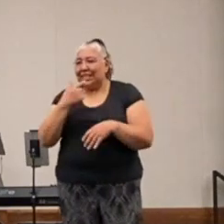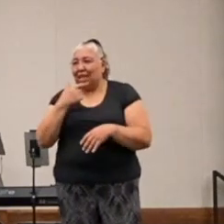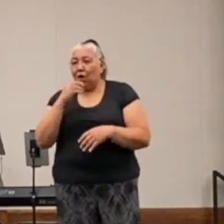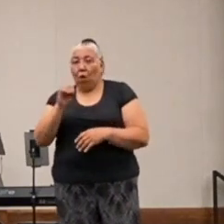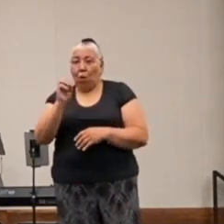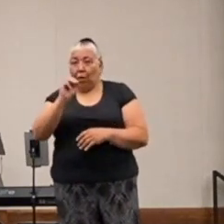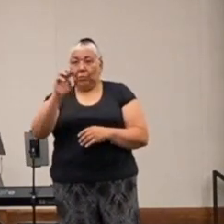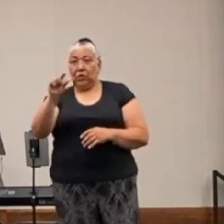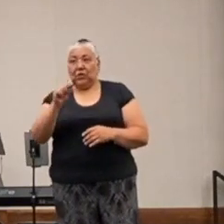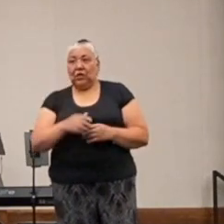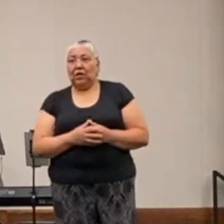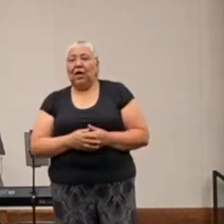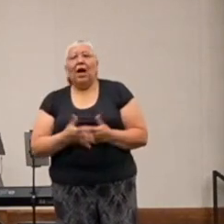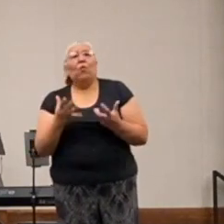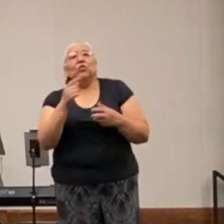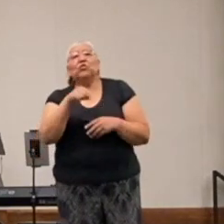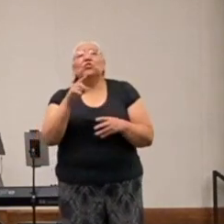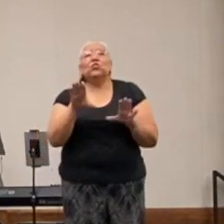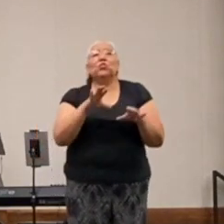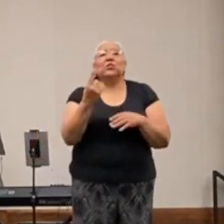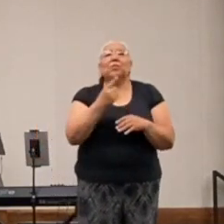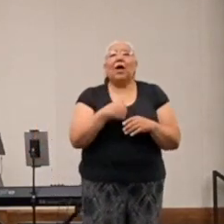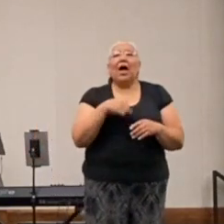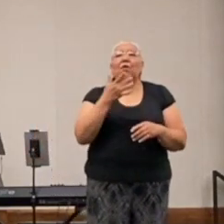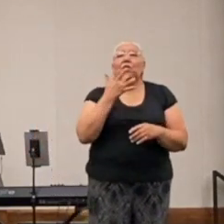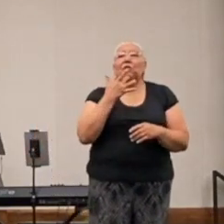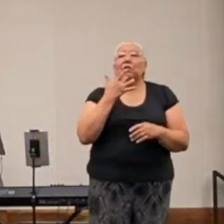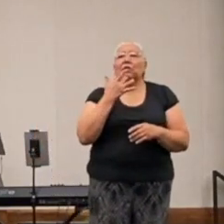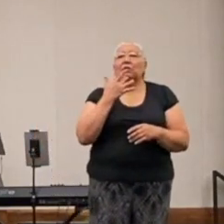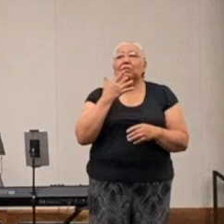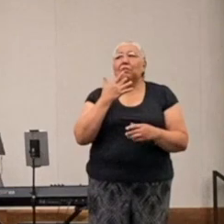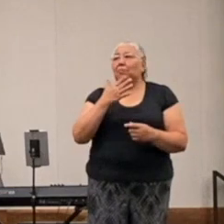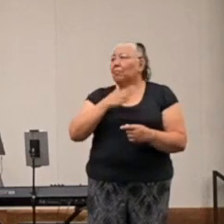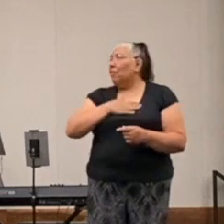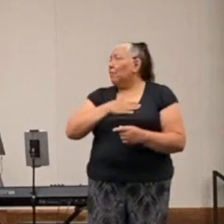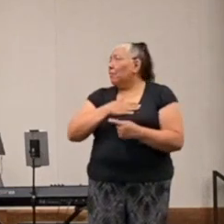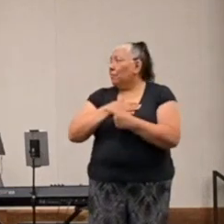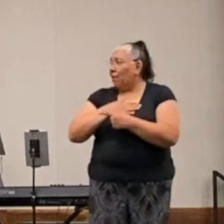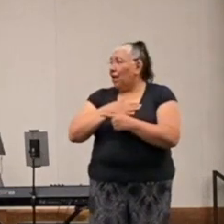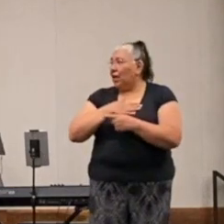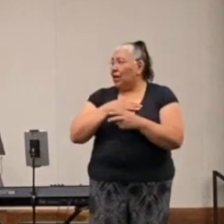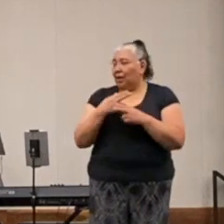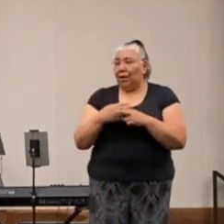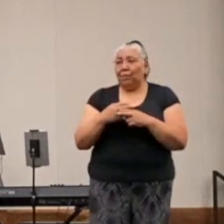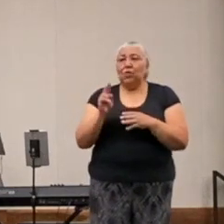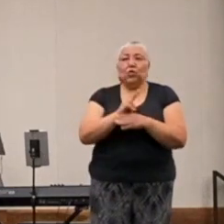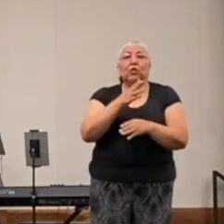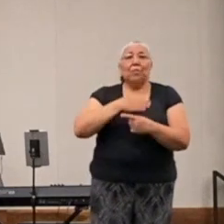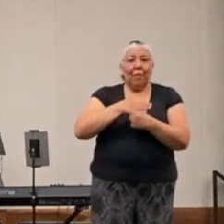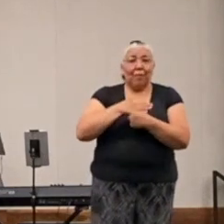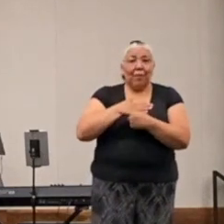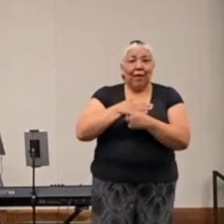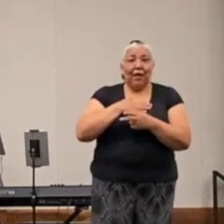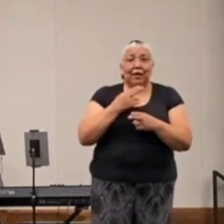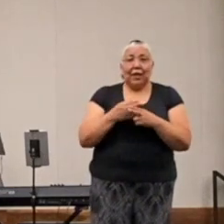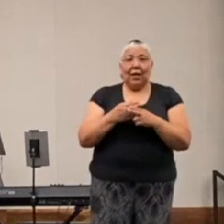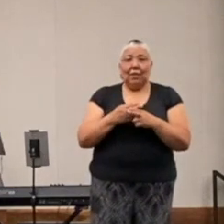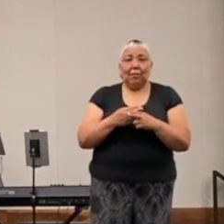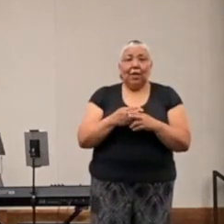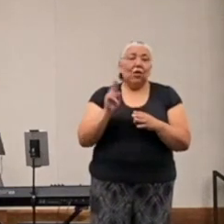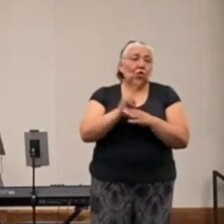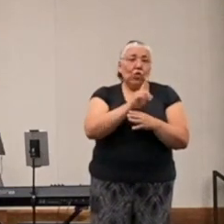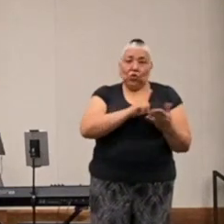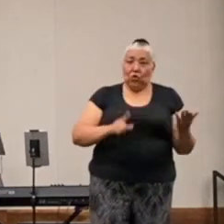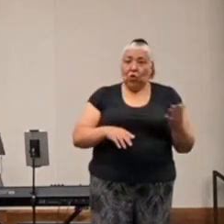OMG, I want you to do something. I'd rather you use my name. Okay? I want you to use my name and leave the Lord's name out of it.